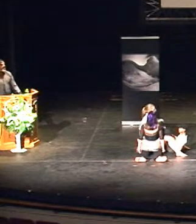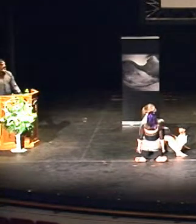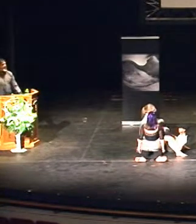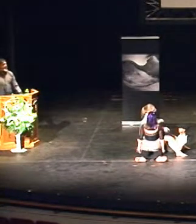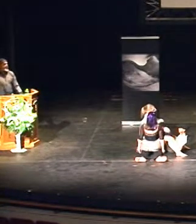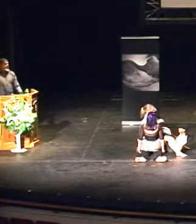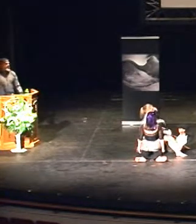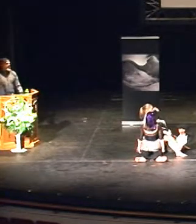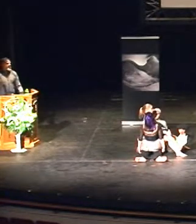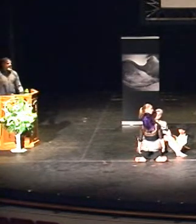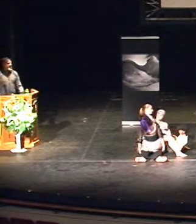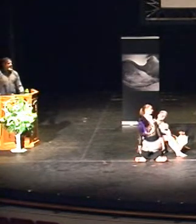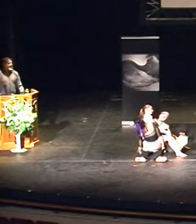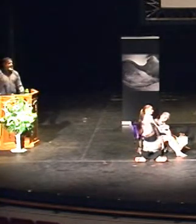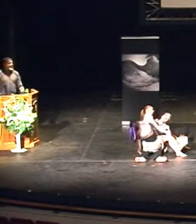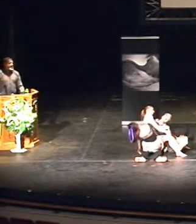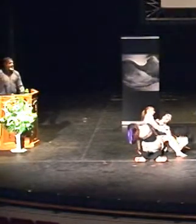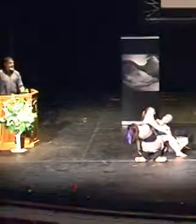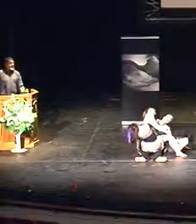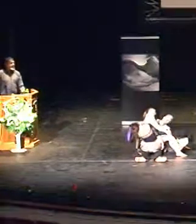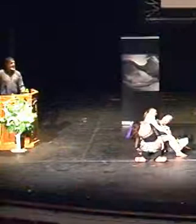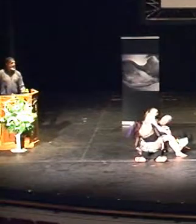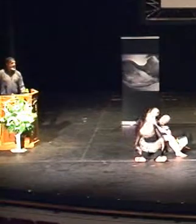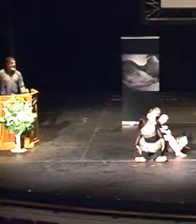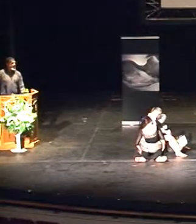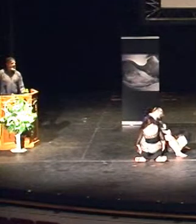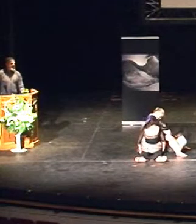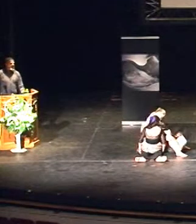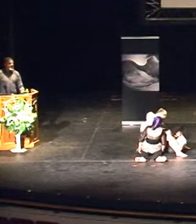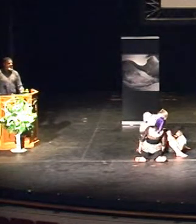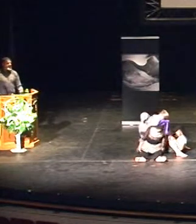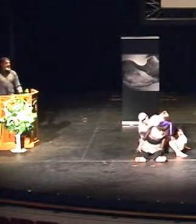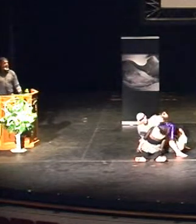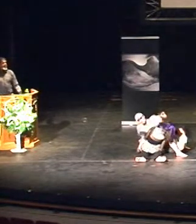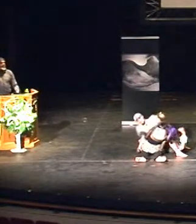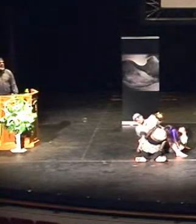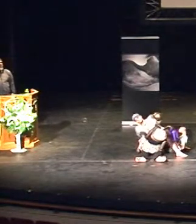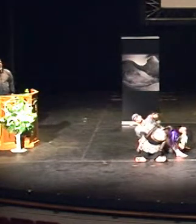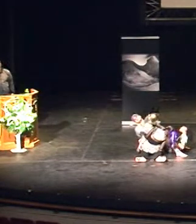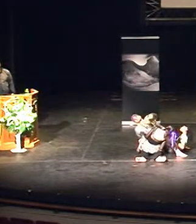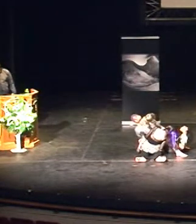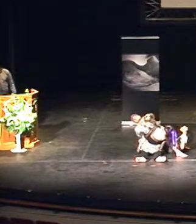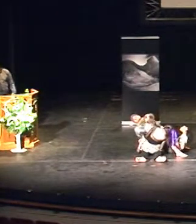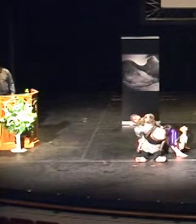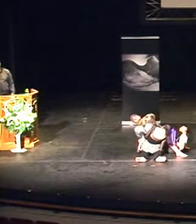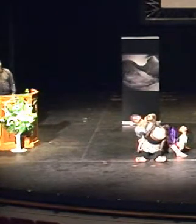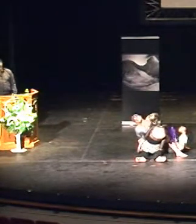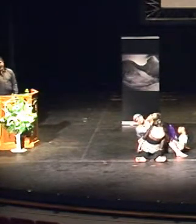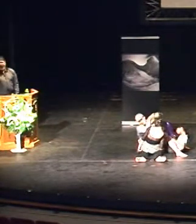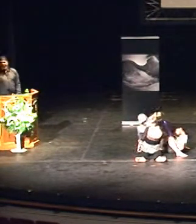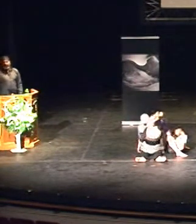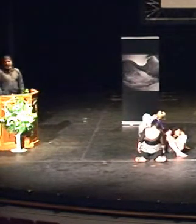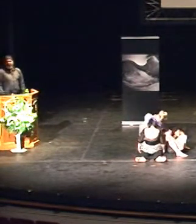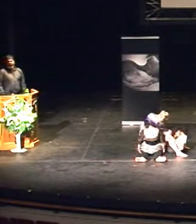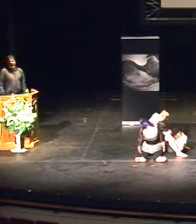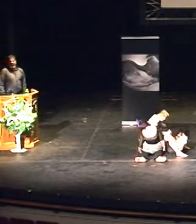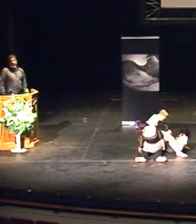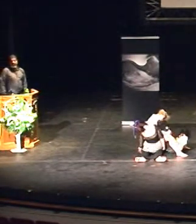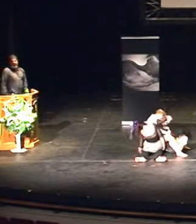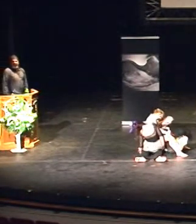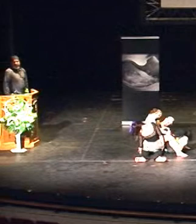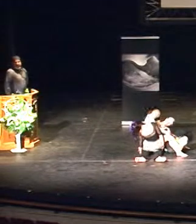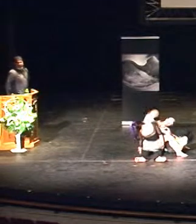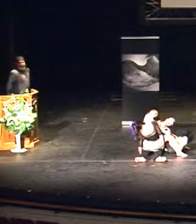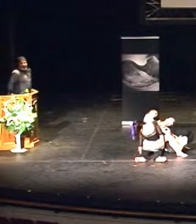Or what would happen to me from some of our sick white brothers. Well, I don't know what